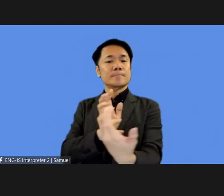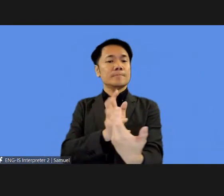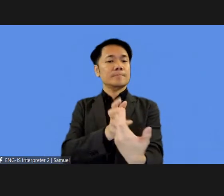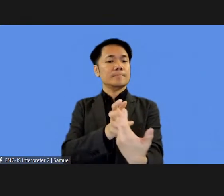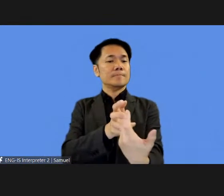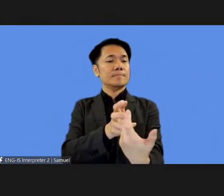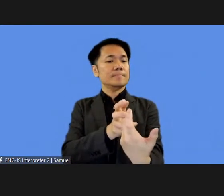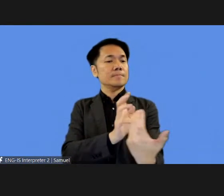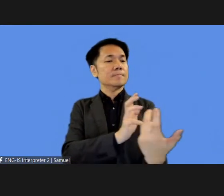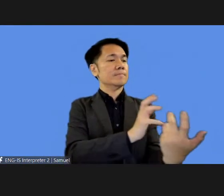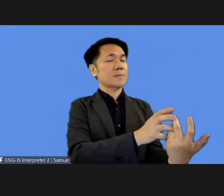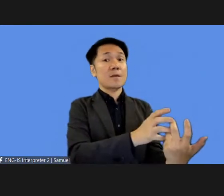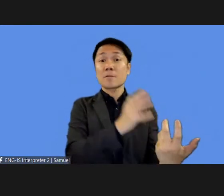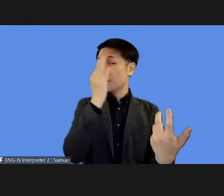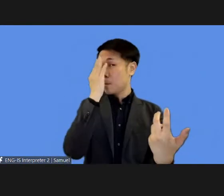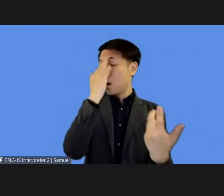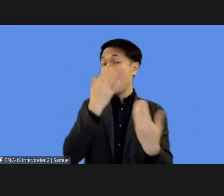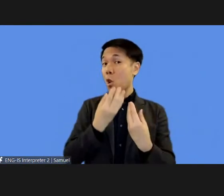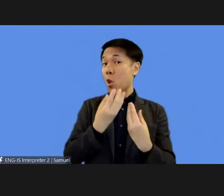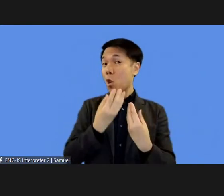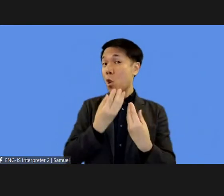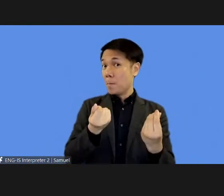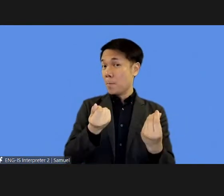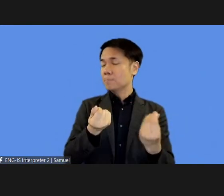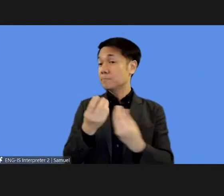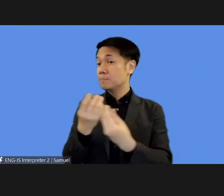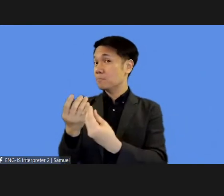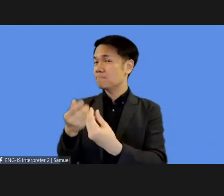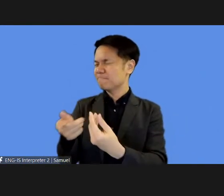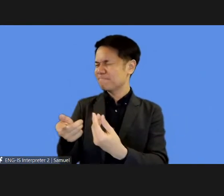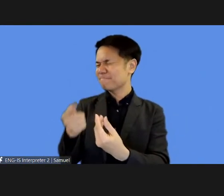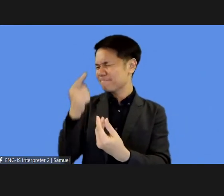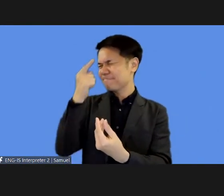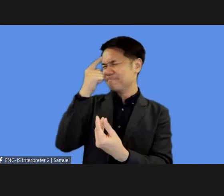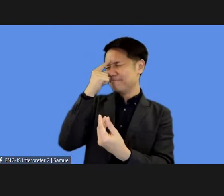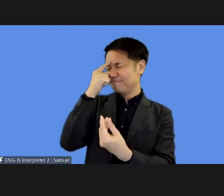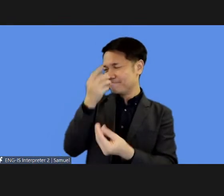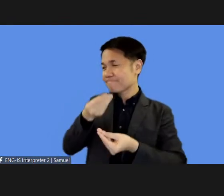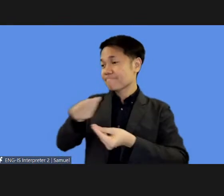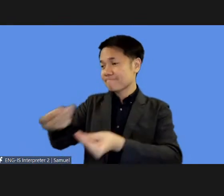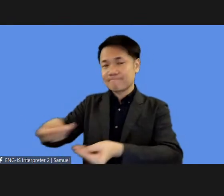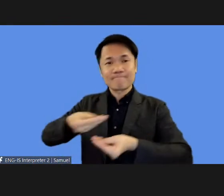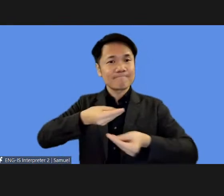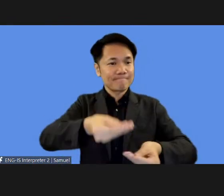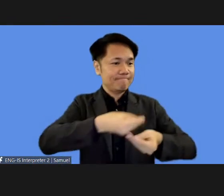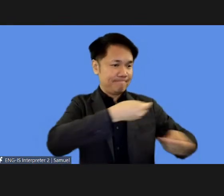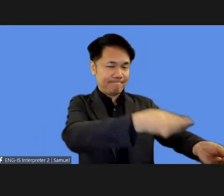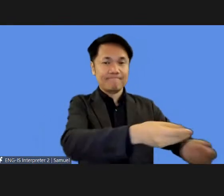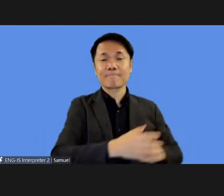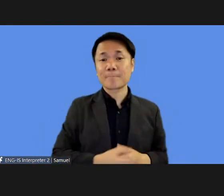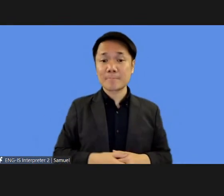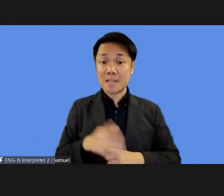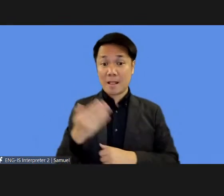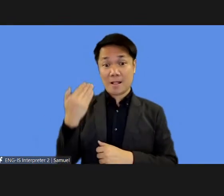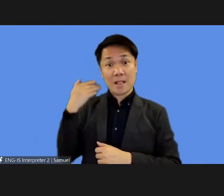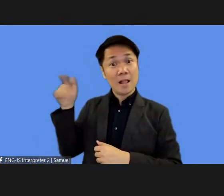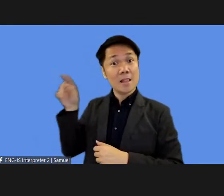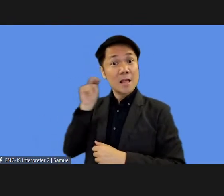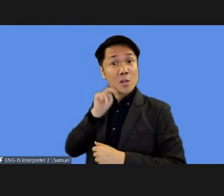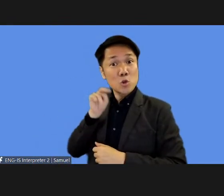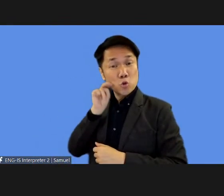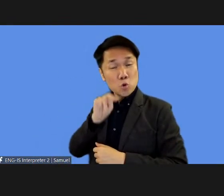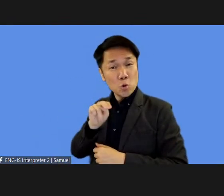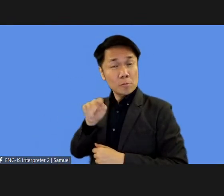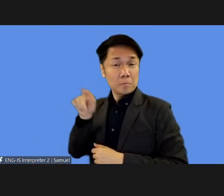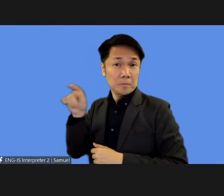better solutions could be tailored. Again, noting that Nigeria, Ethiopia, and DRC constitute a large amount of